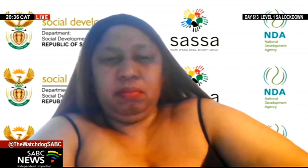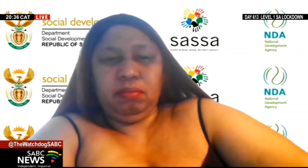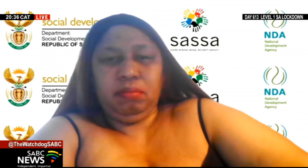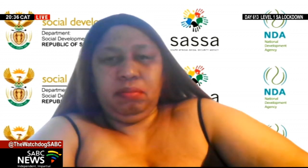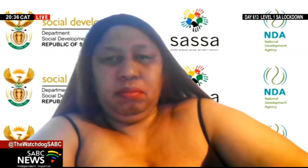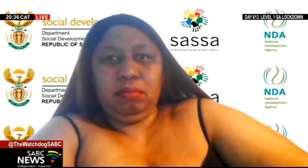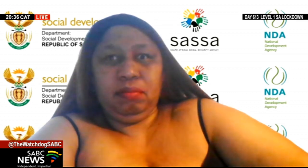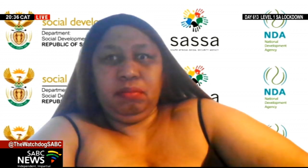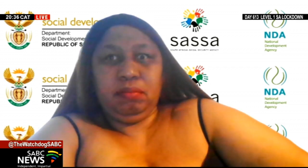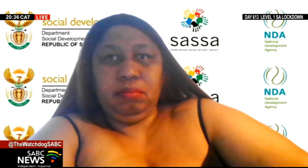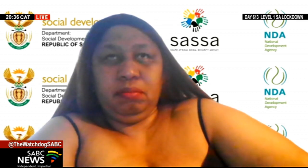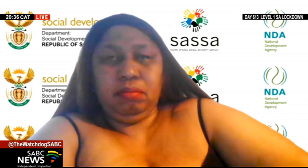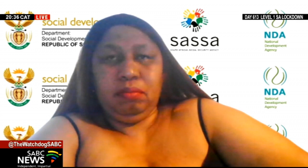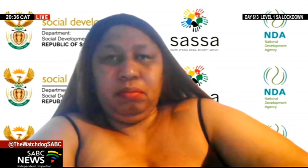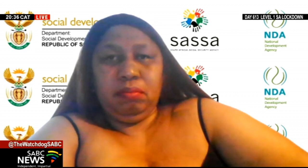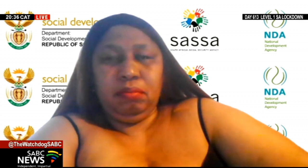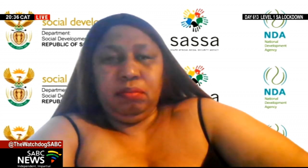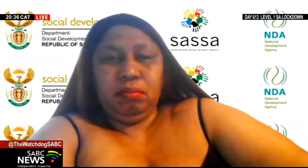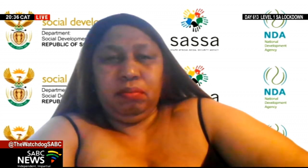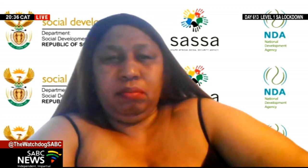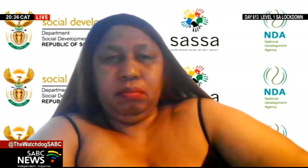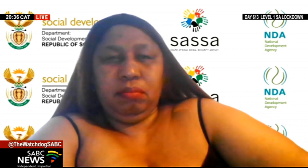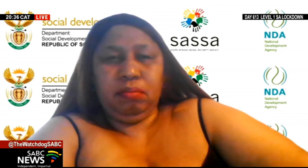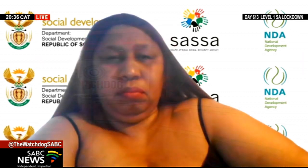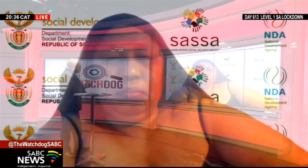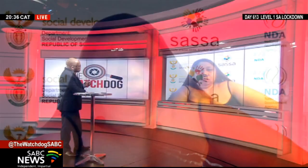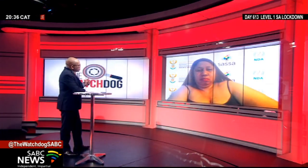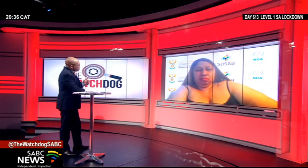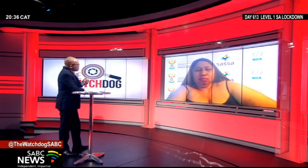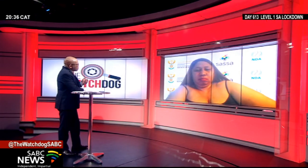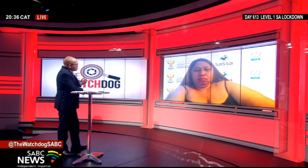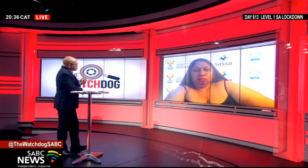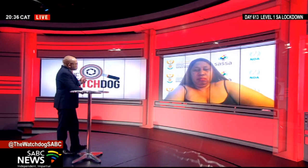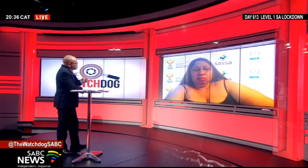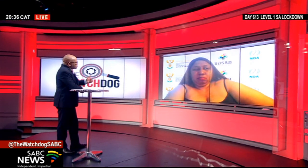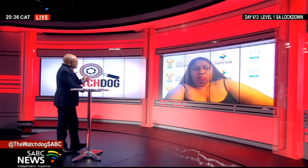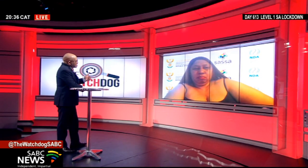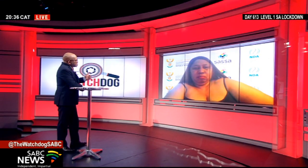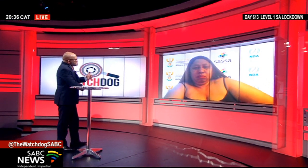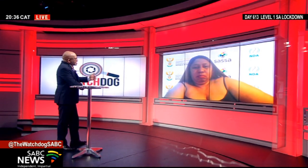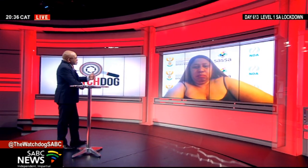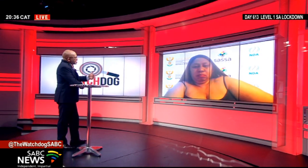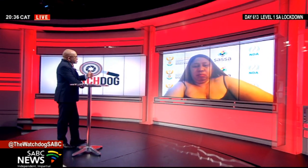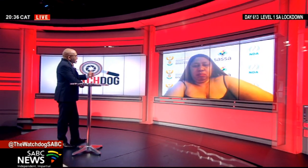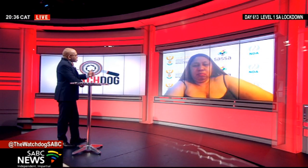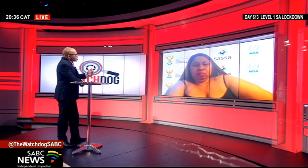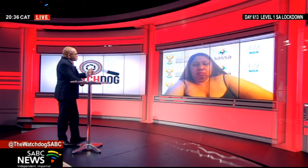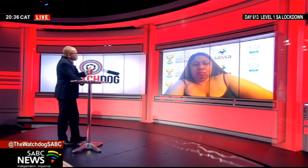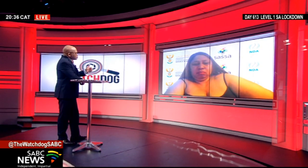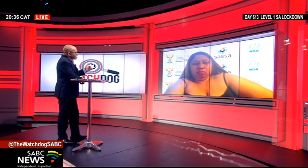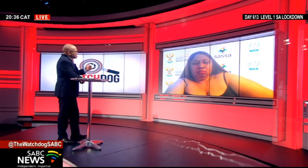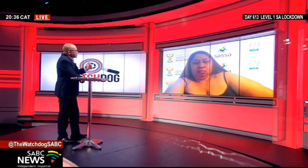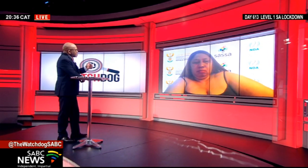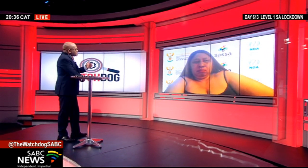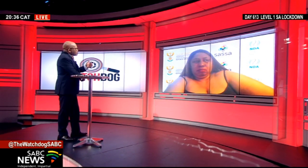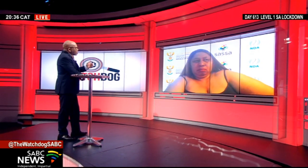legislation as it stands, is it even beginning, to take us in the direction